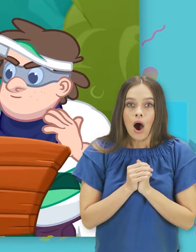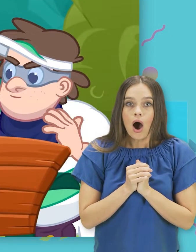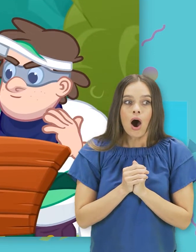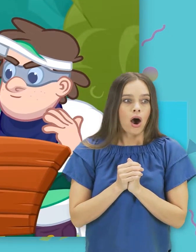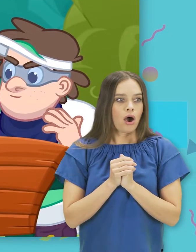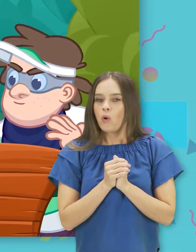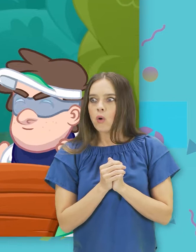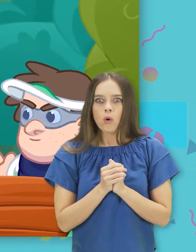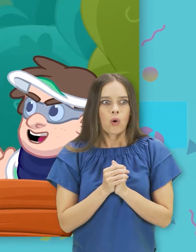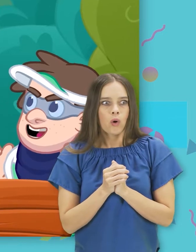Mr.